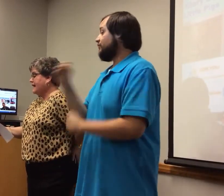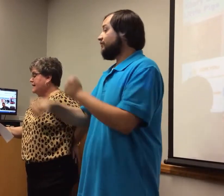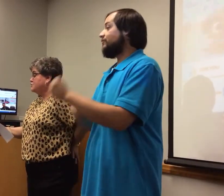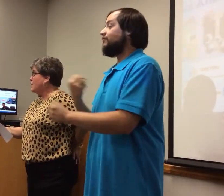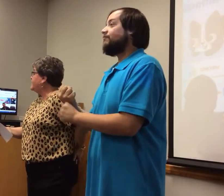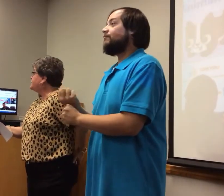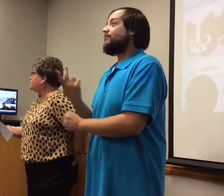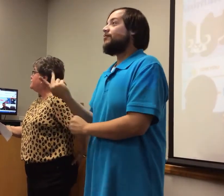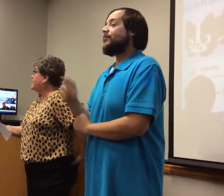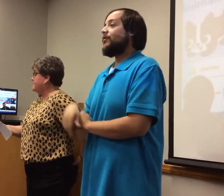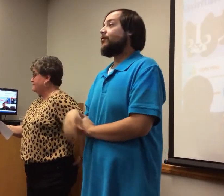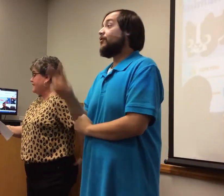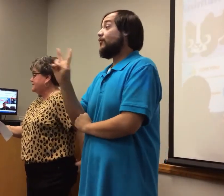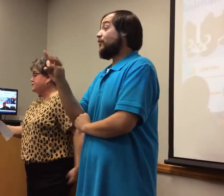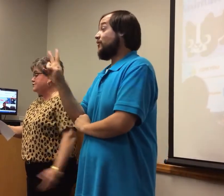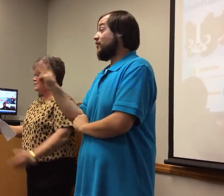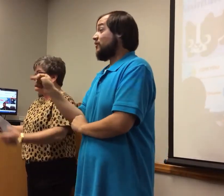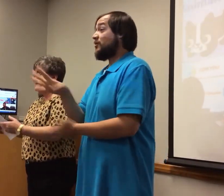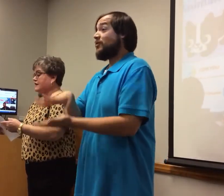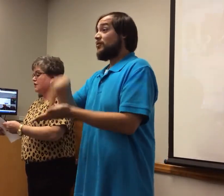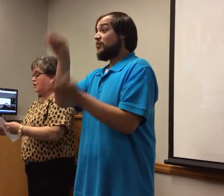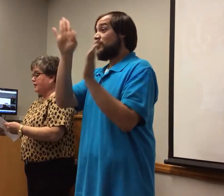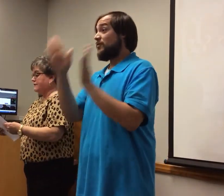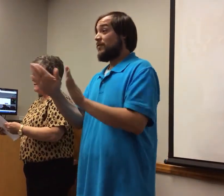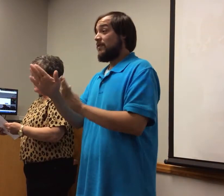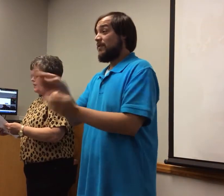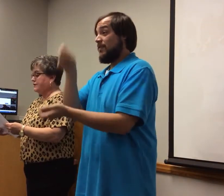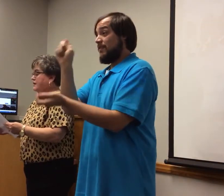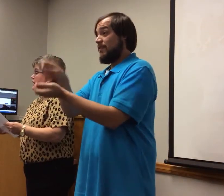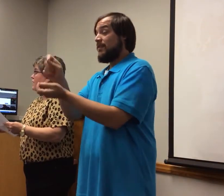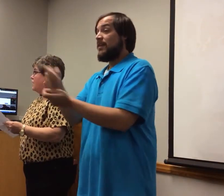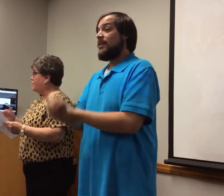have 22 identified students that are